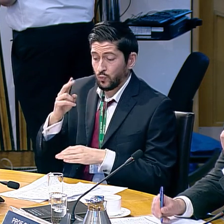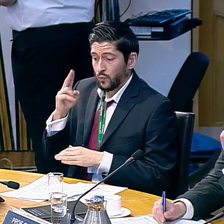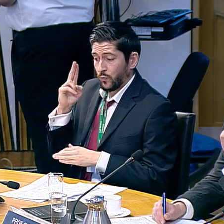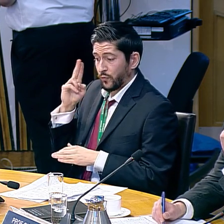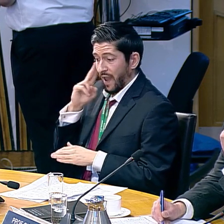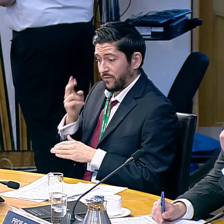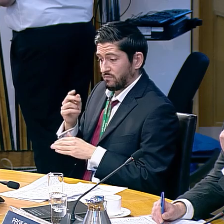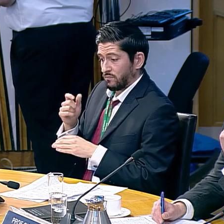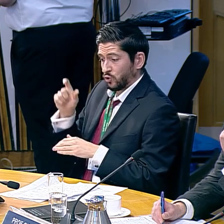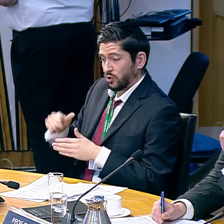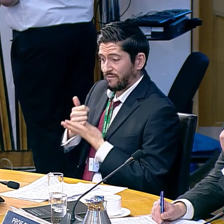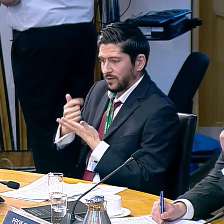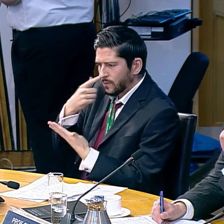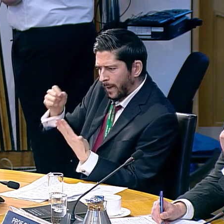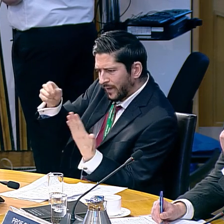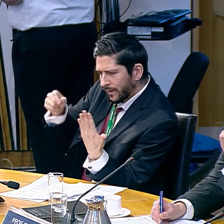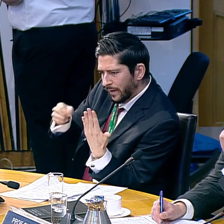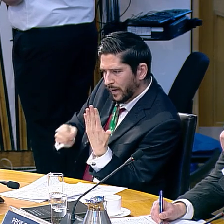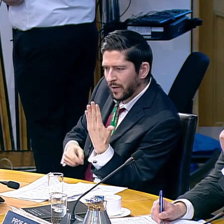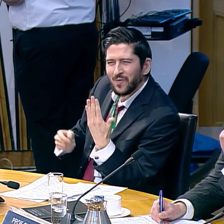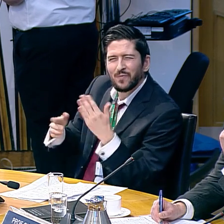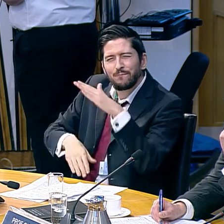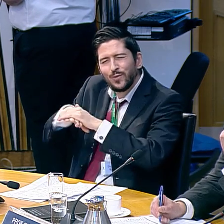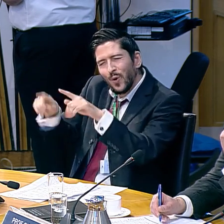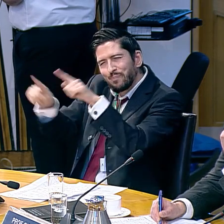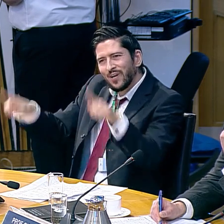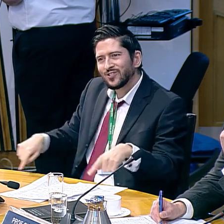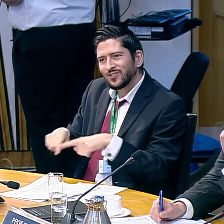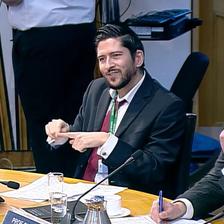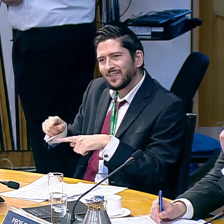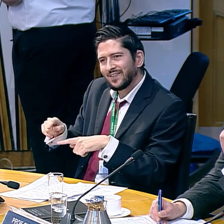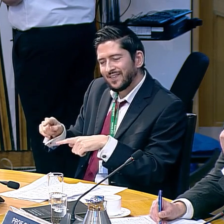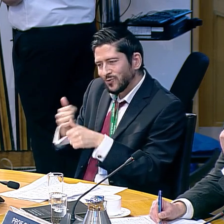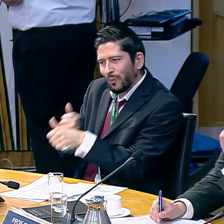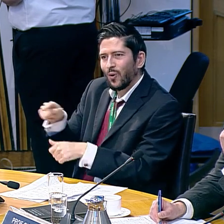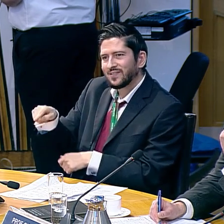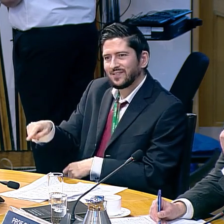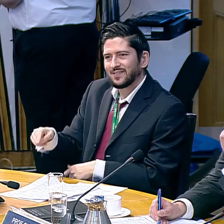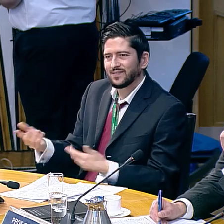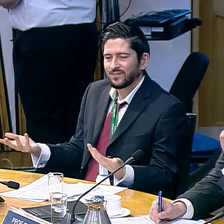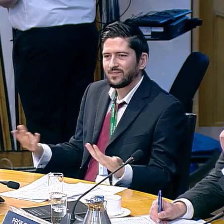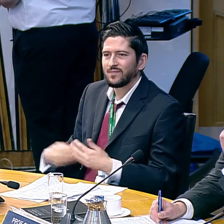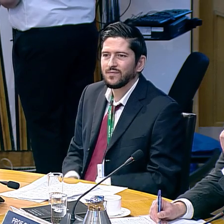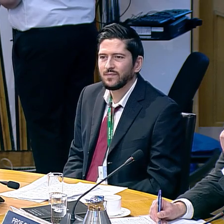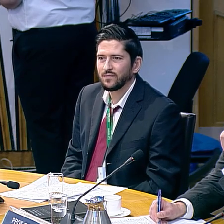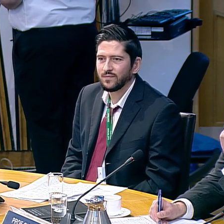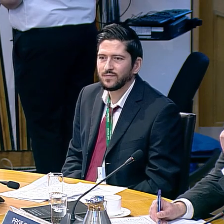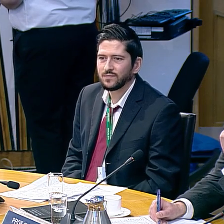and disabled students, to have that real empathy, they'd have the full picture, they'd have the full information, that they'd be able to